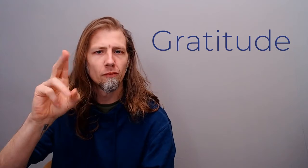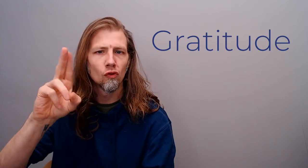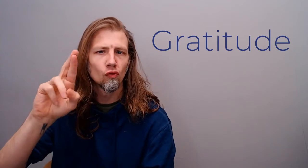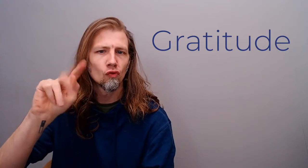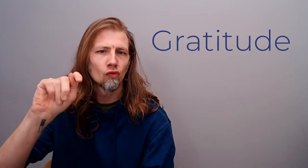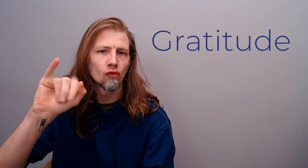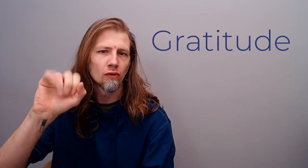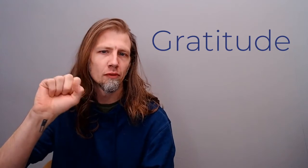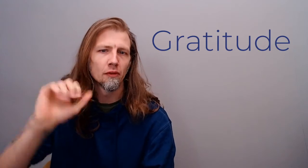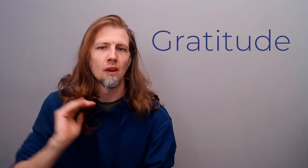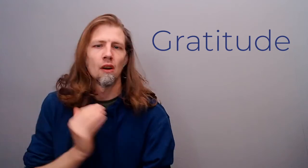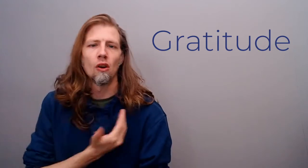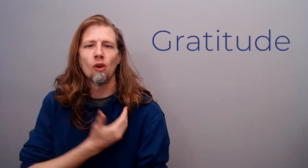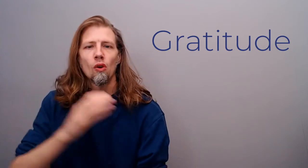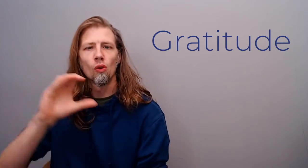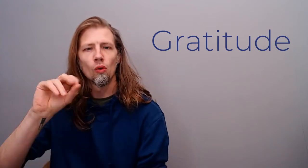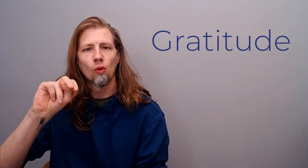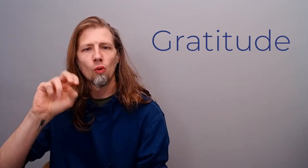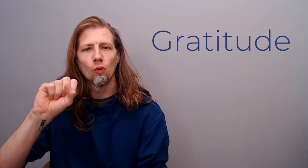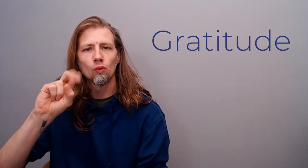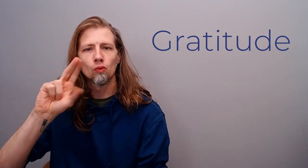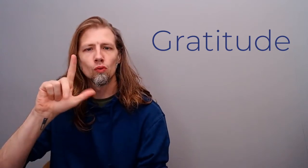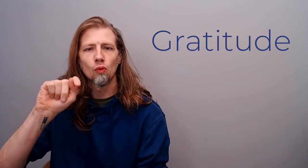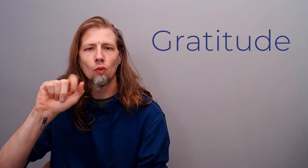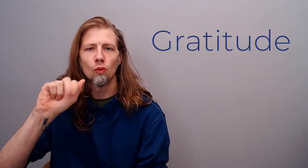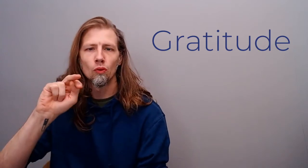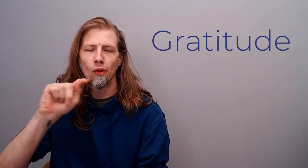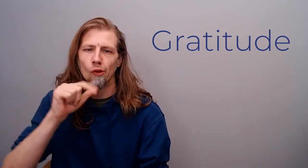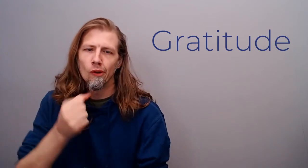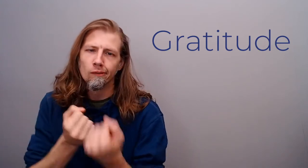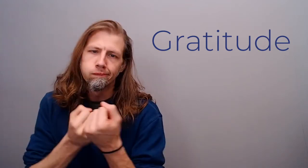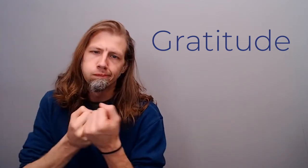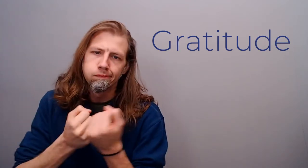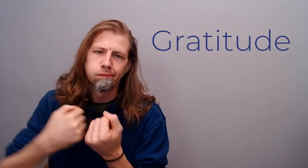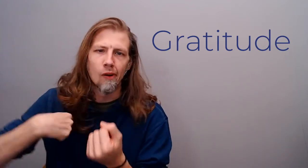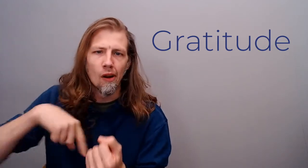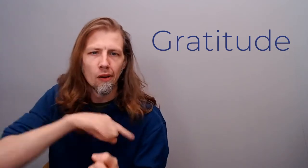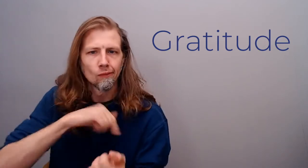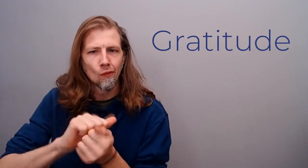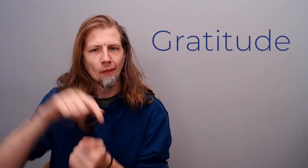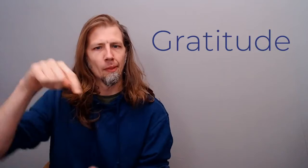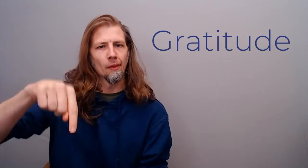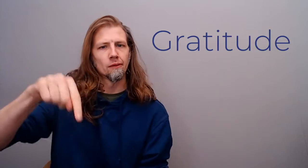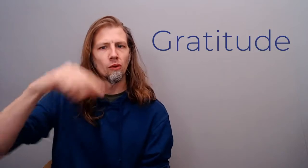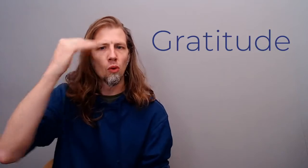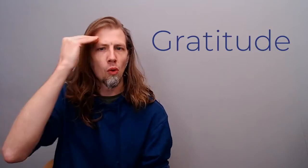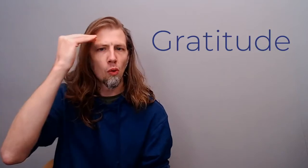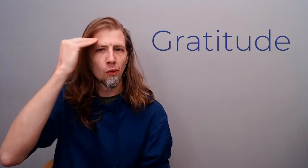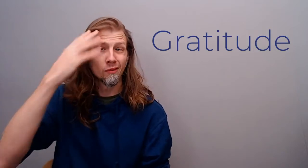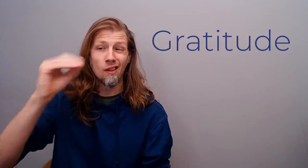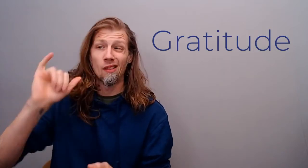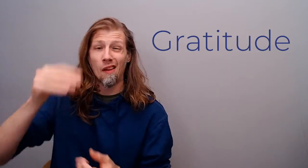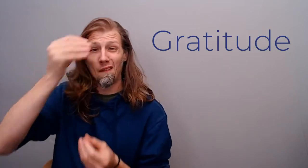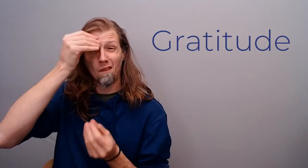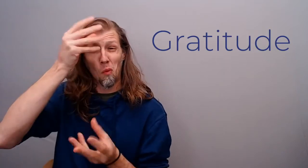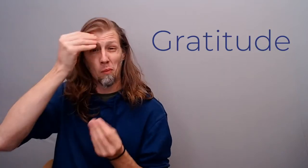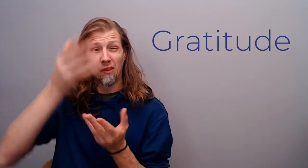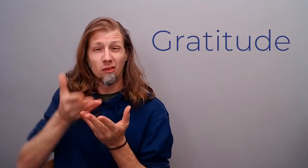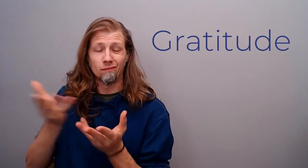thank Deb Curtis, our consultant, for her guidance, knowledge, and support. The knowledge we share today, we gleaned from